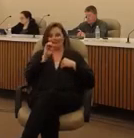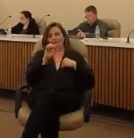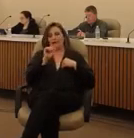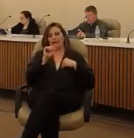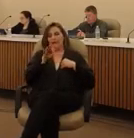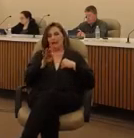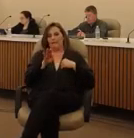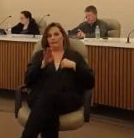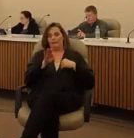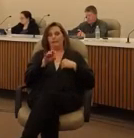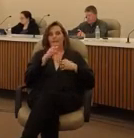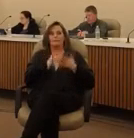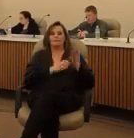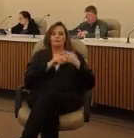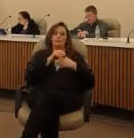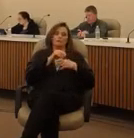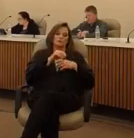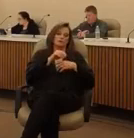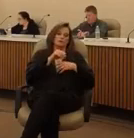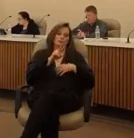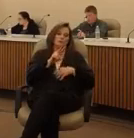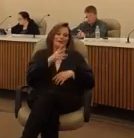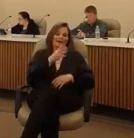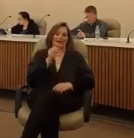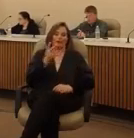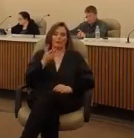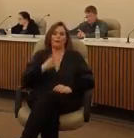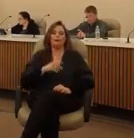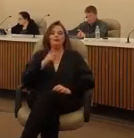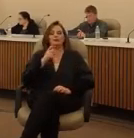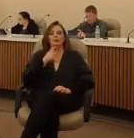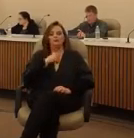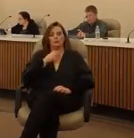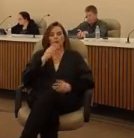EAF, parts 2 and 3 of the EAF for